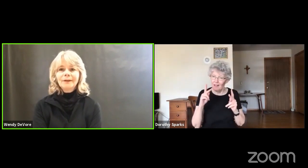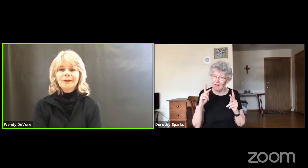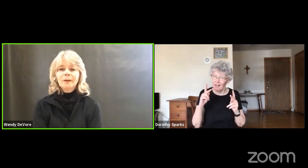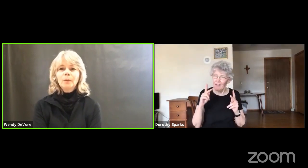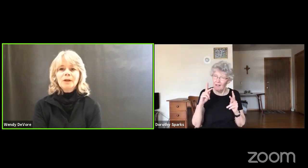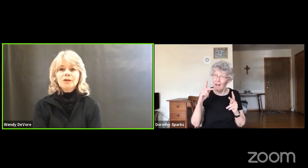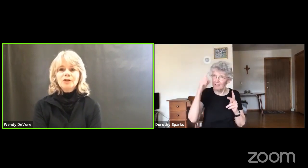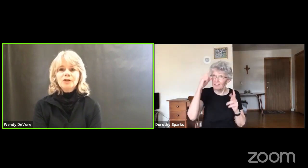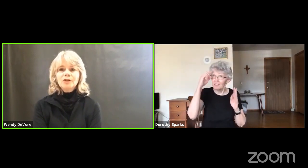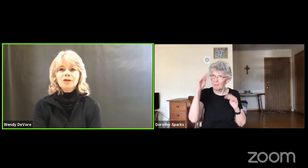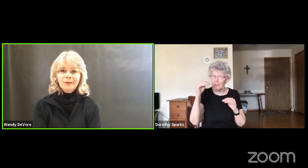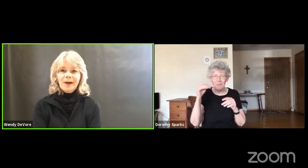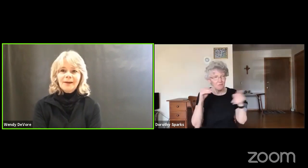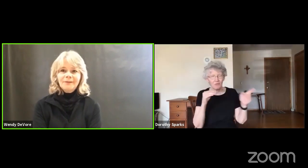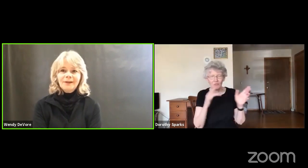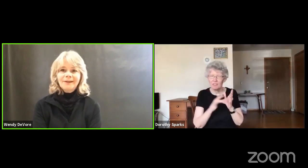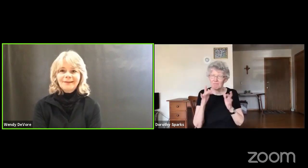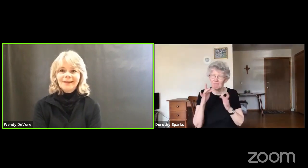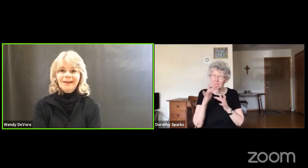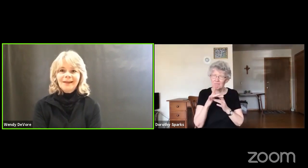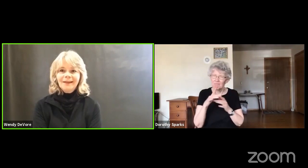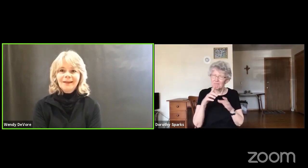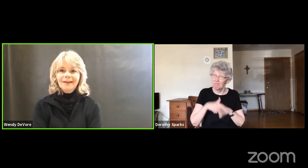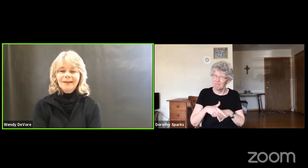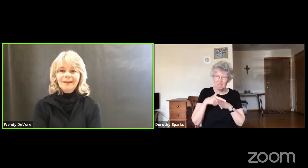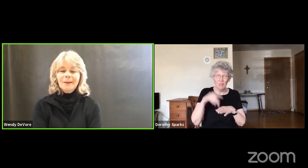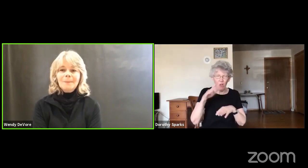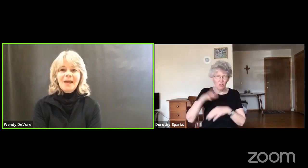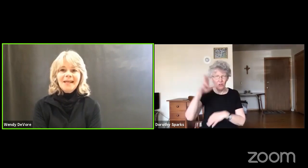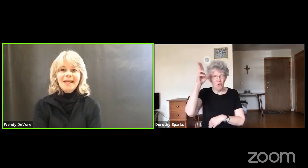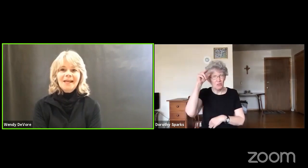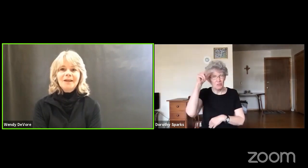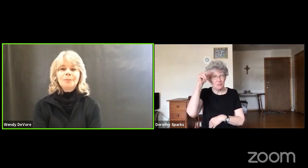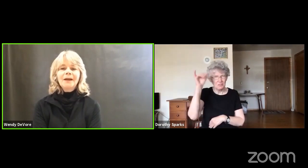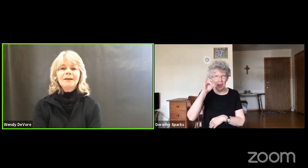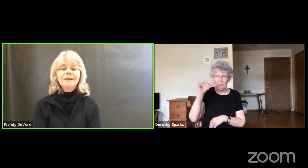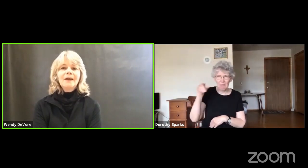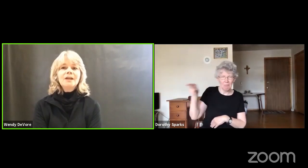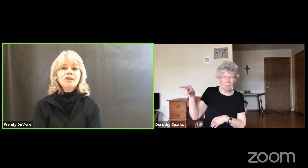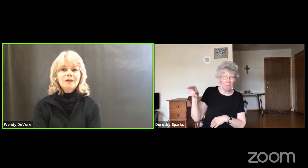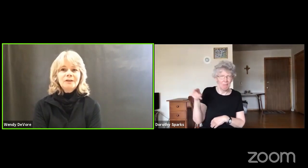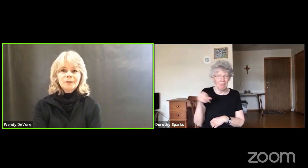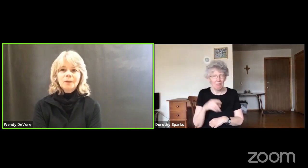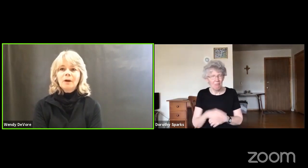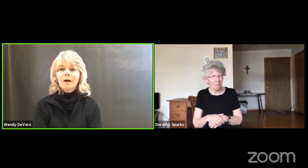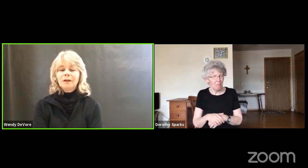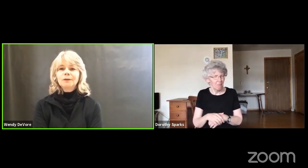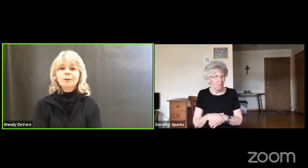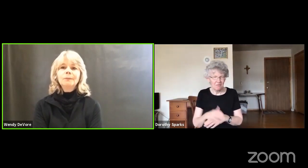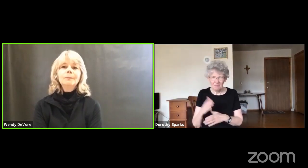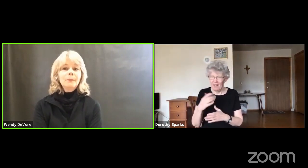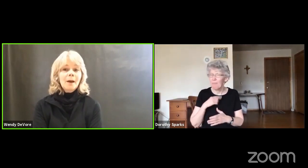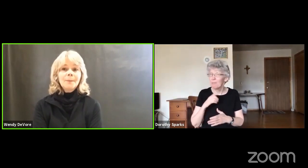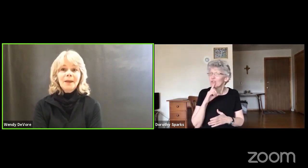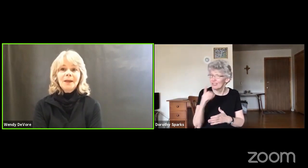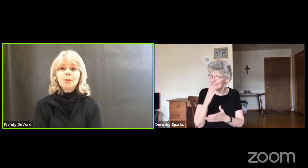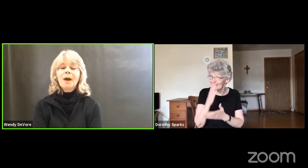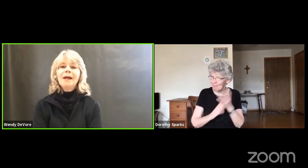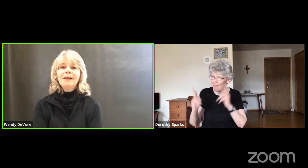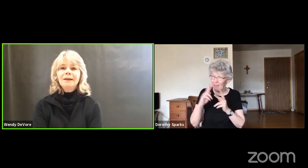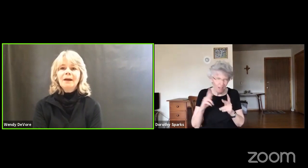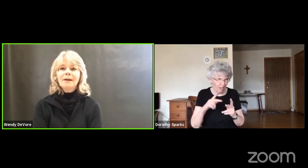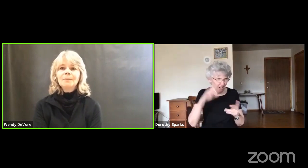However, when Jesus arrived in the city, many had expected that Jesus would also come